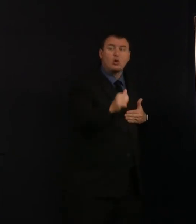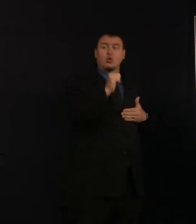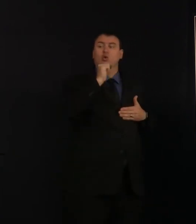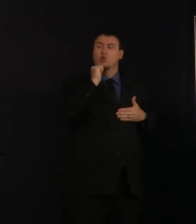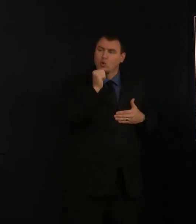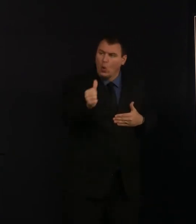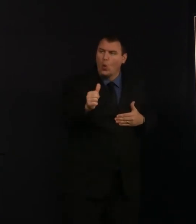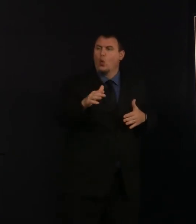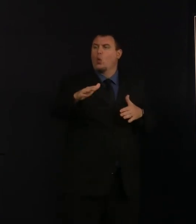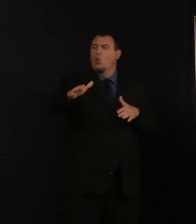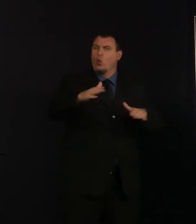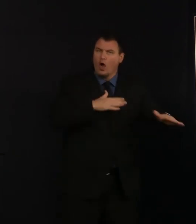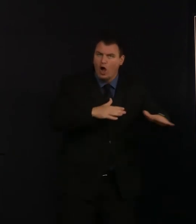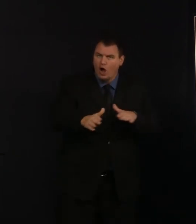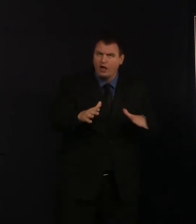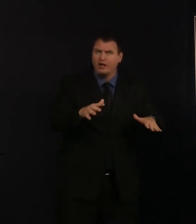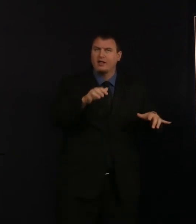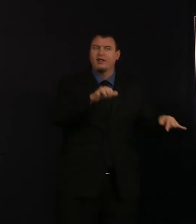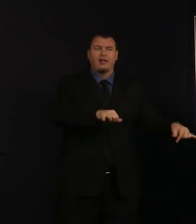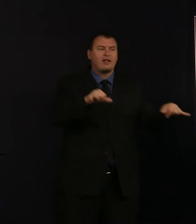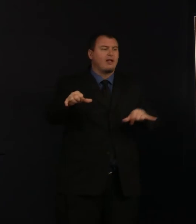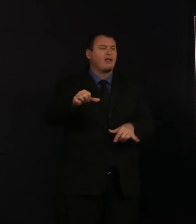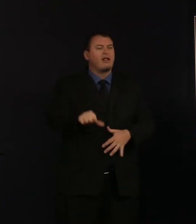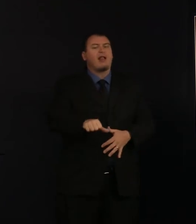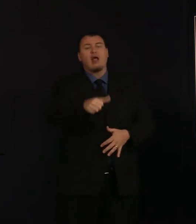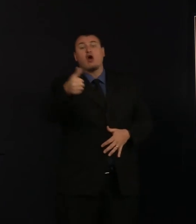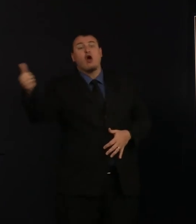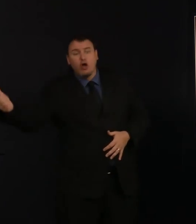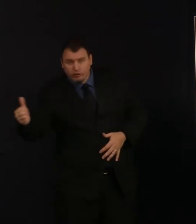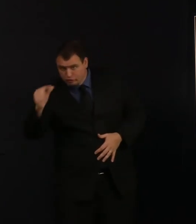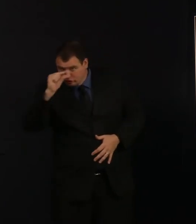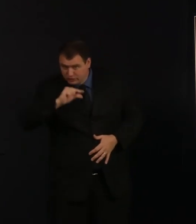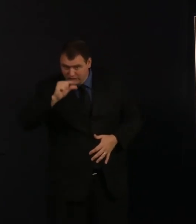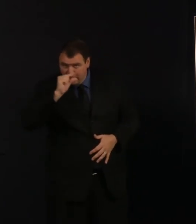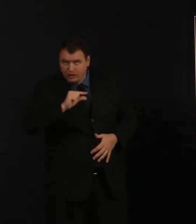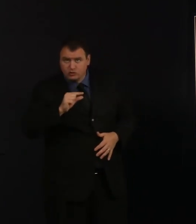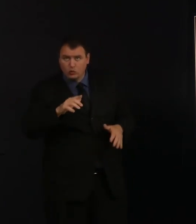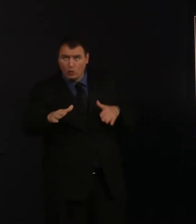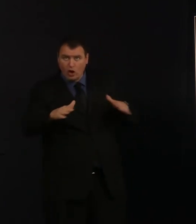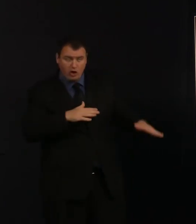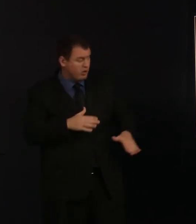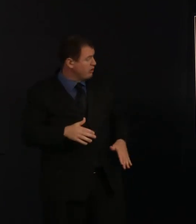and testify in the Lord that you walk not as other Gentiles walk.